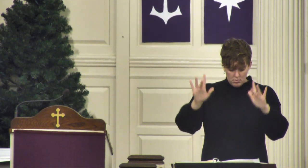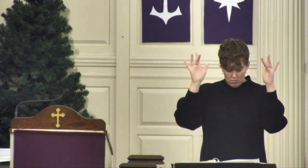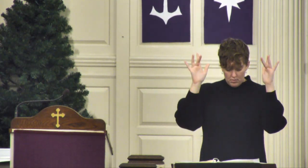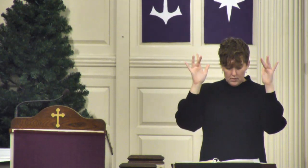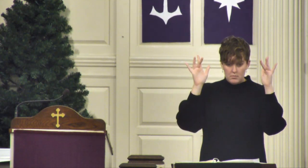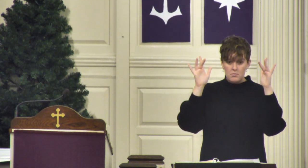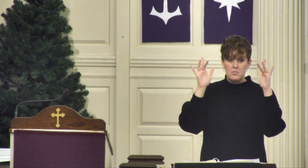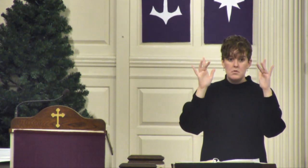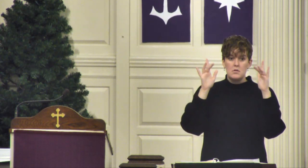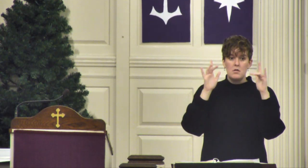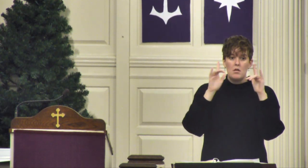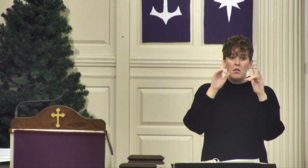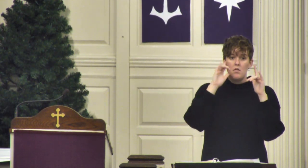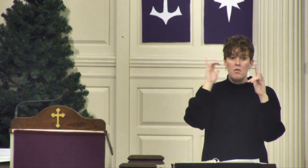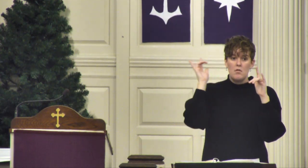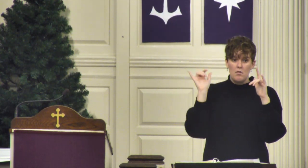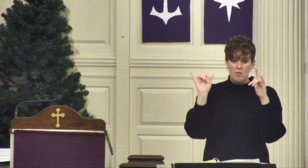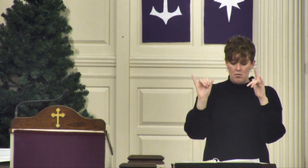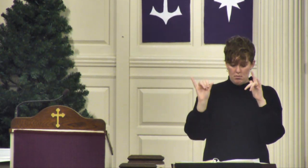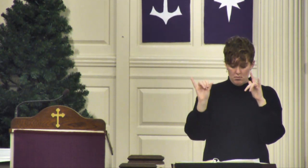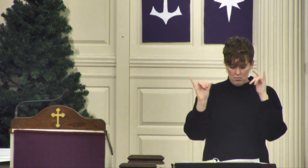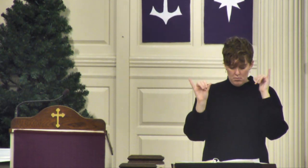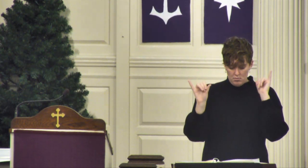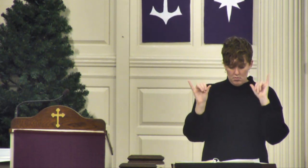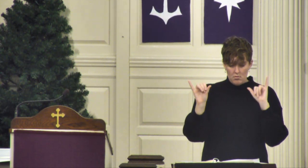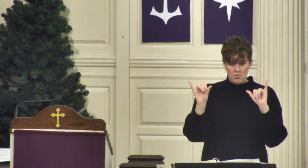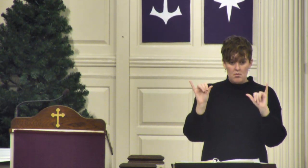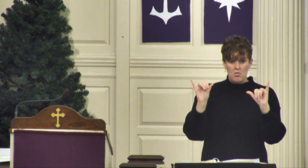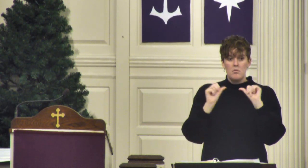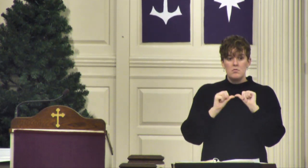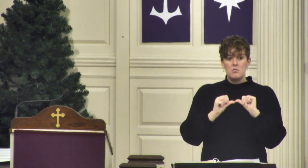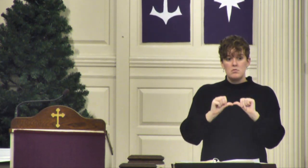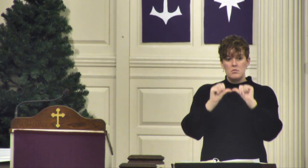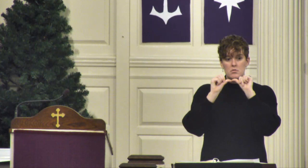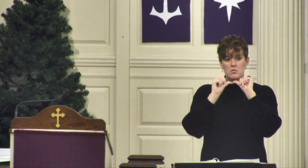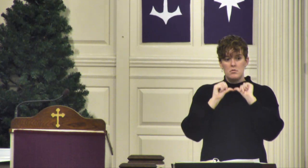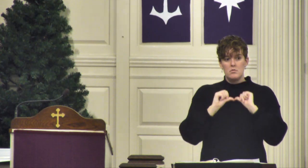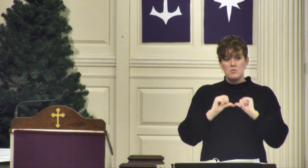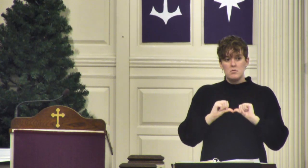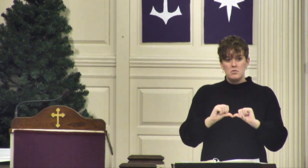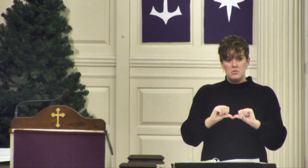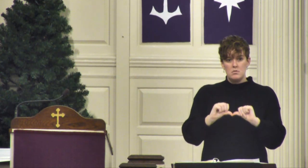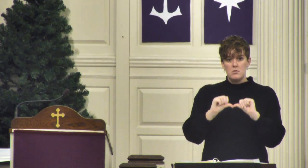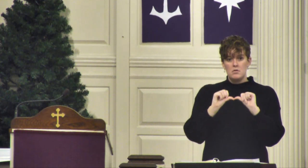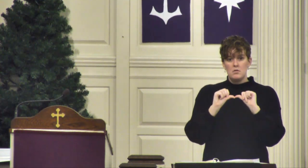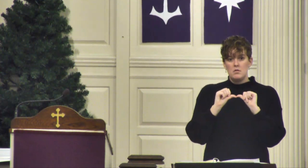glory be from age to age eternally.